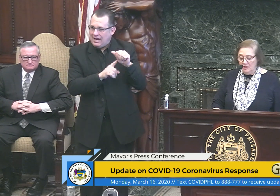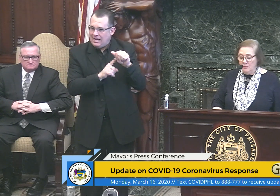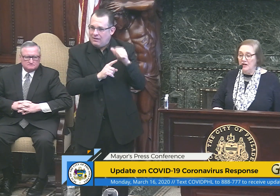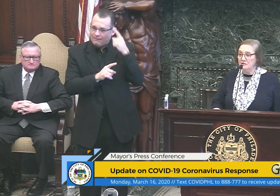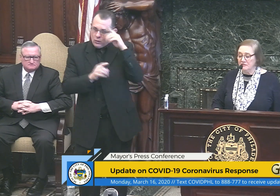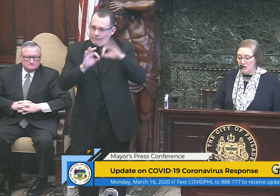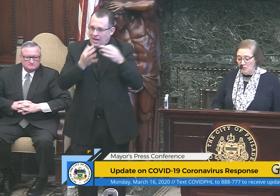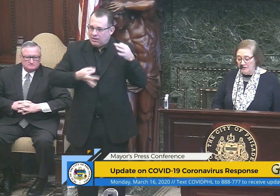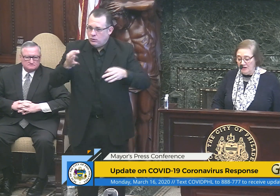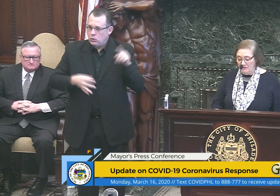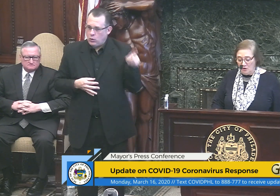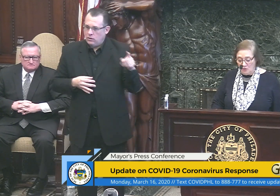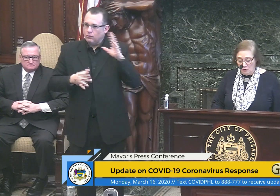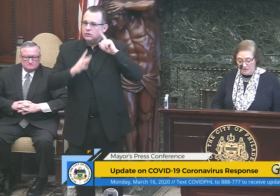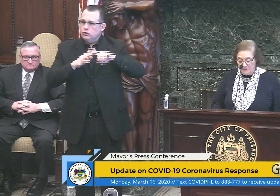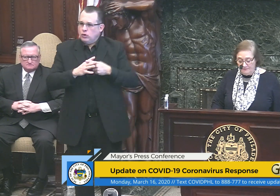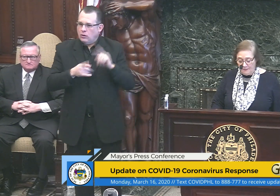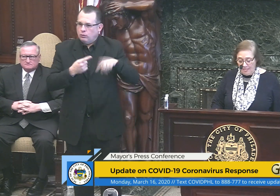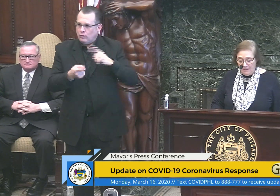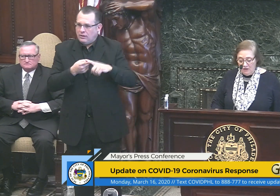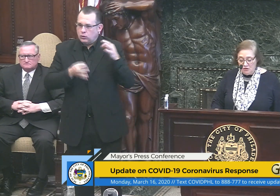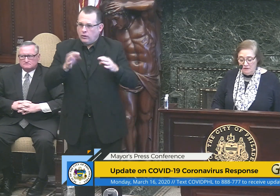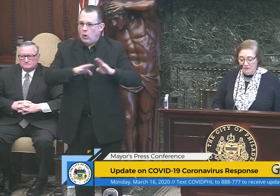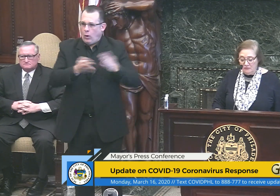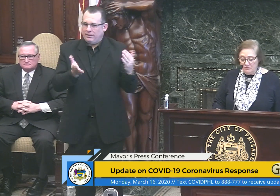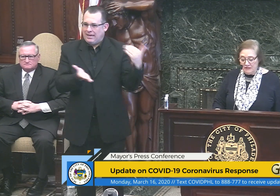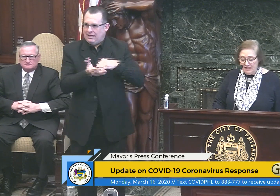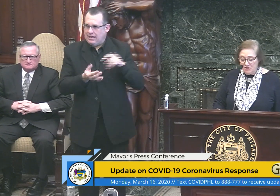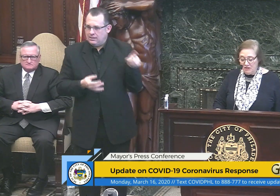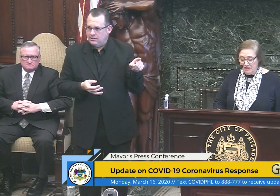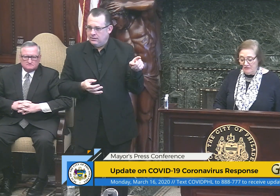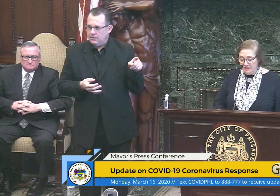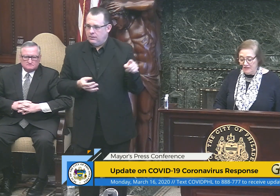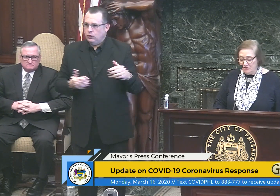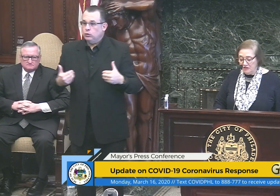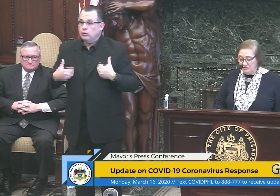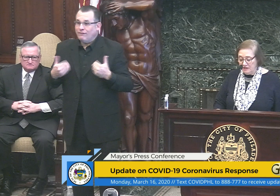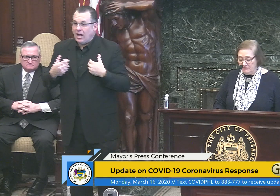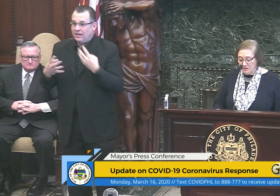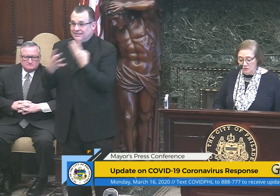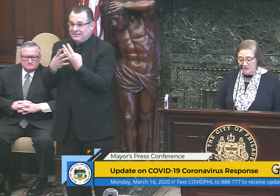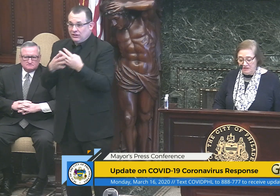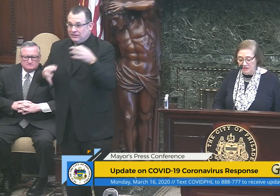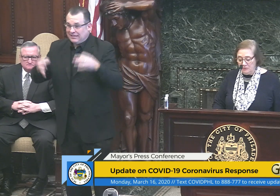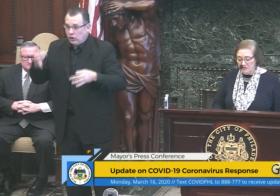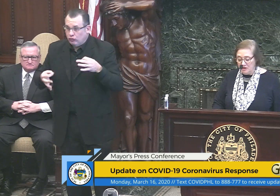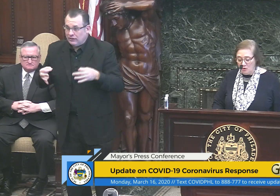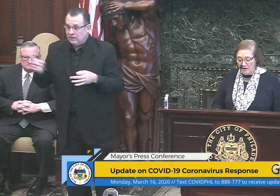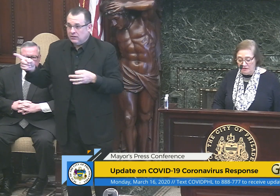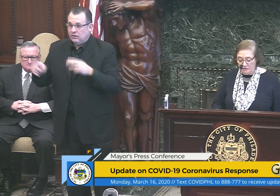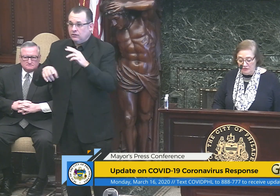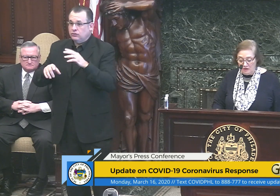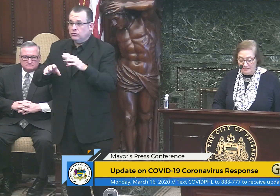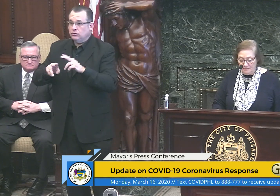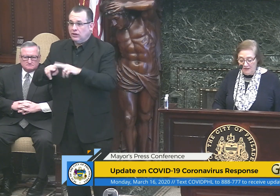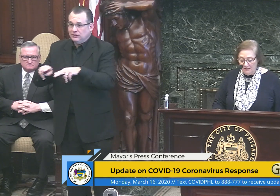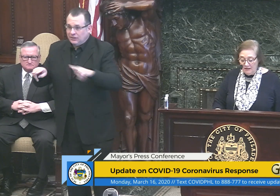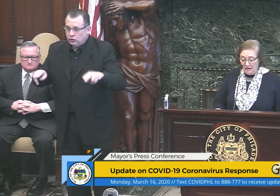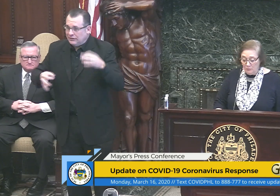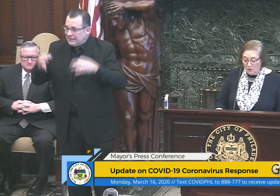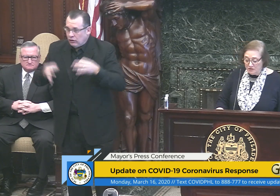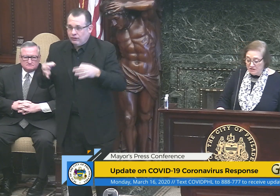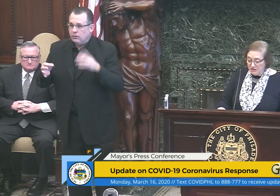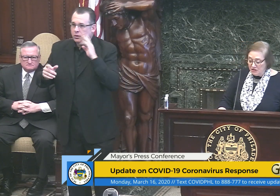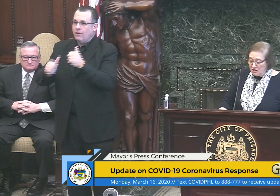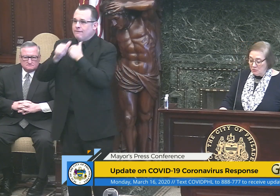resume upon the reopening of our courts. Juvenile detention hearings and shelter hearings will continue as required under the law.